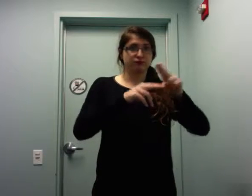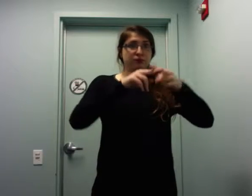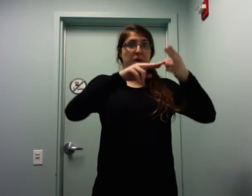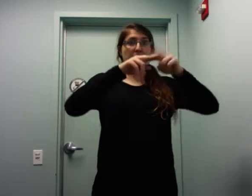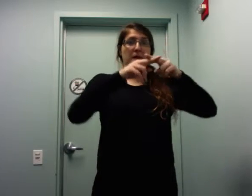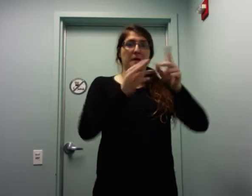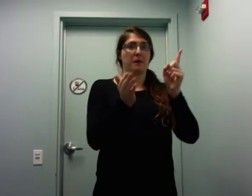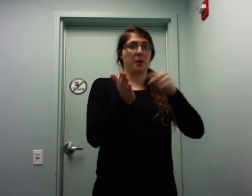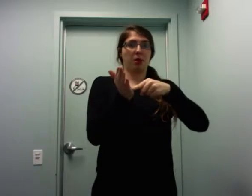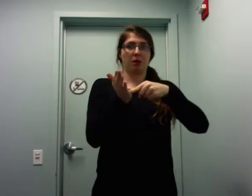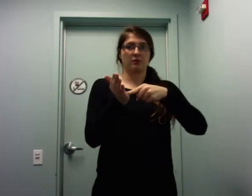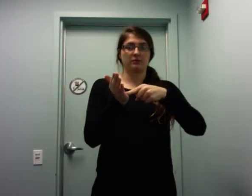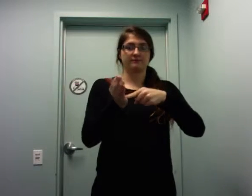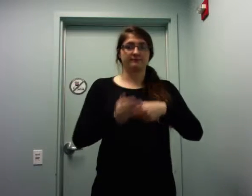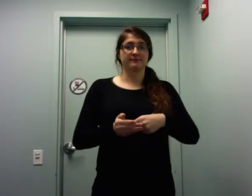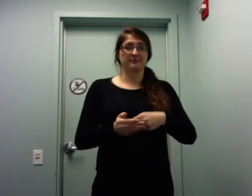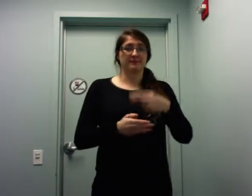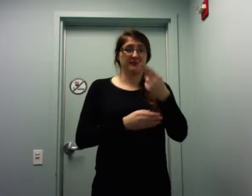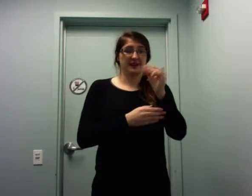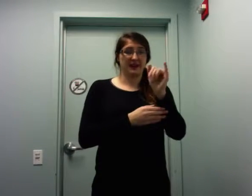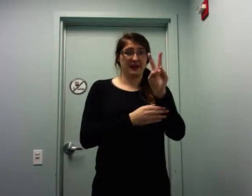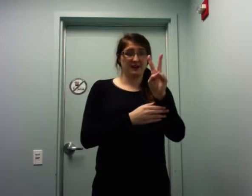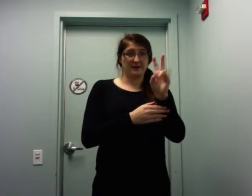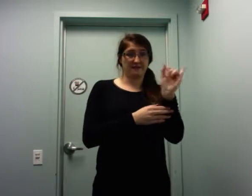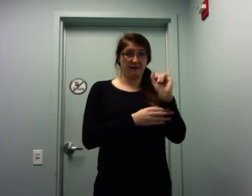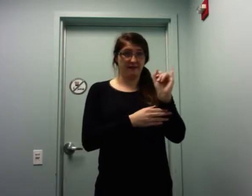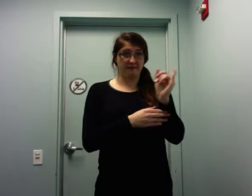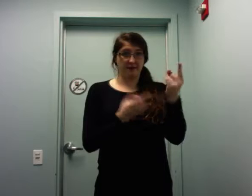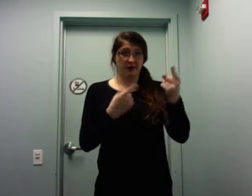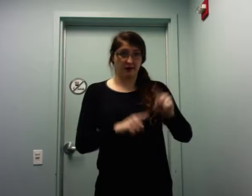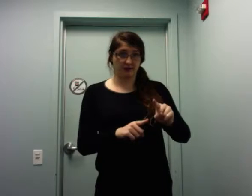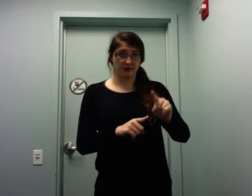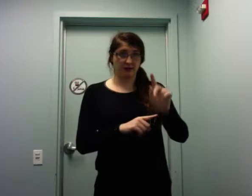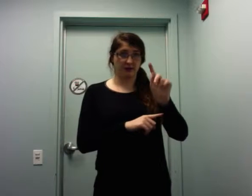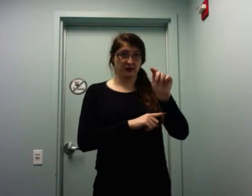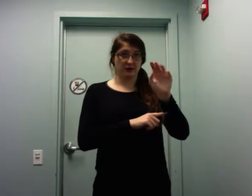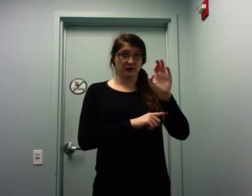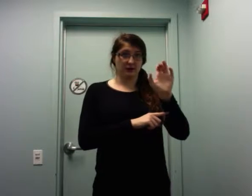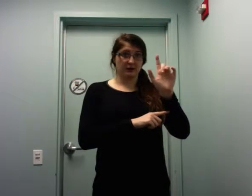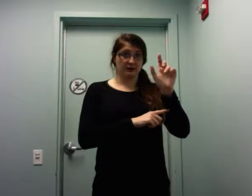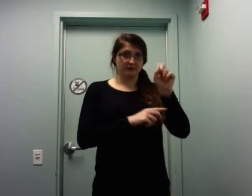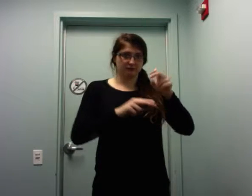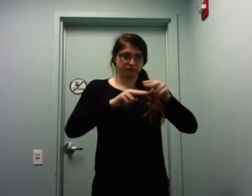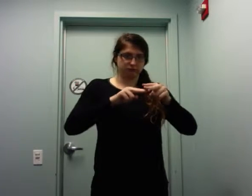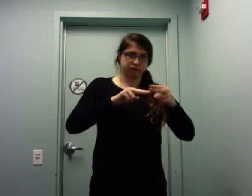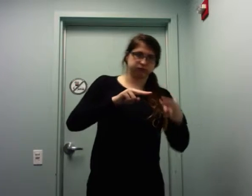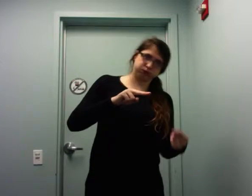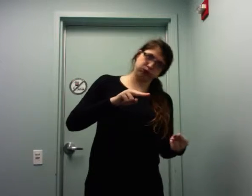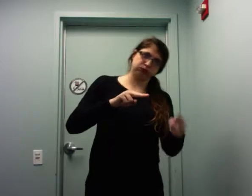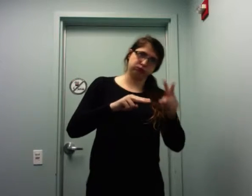below. And at that point, 200 or below, a physician can diagnose someone as having